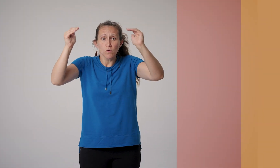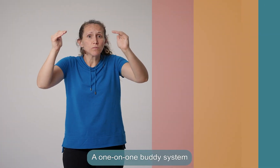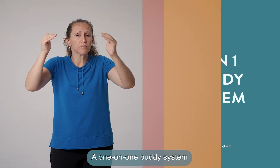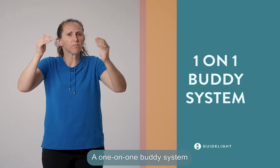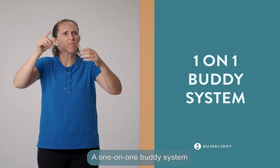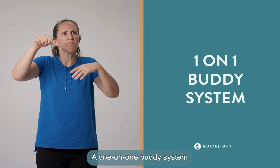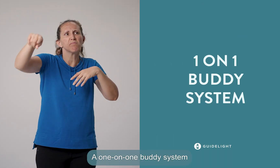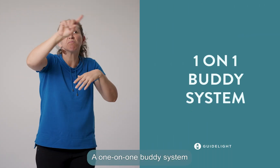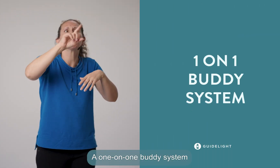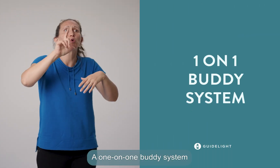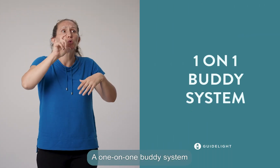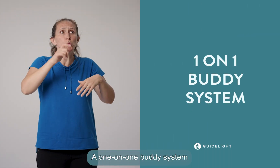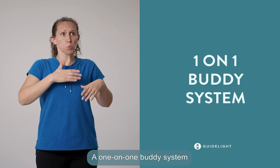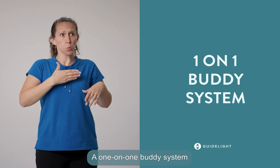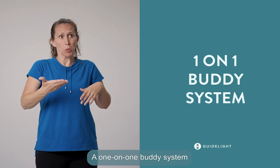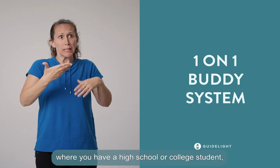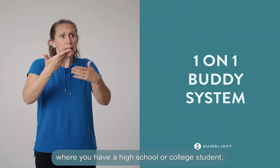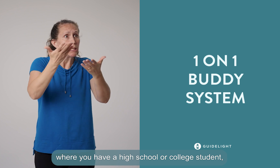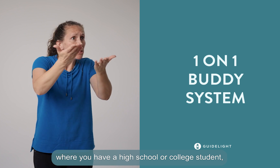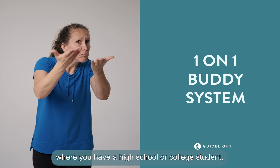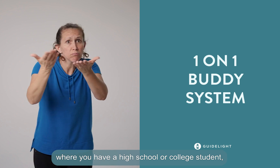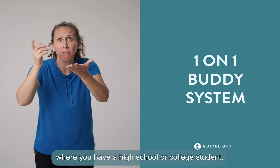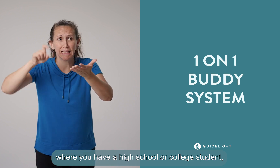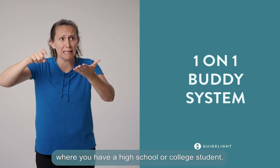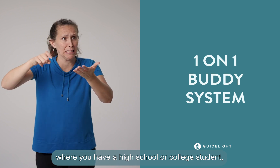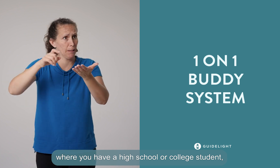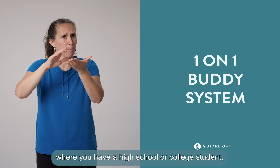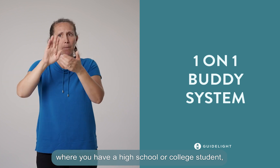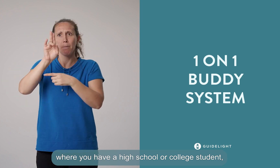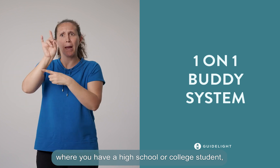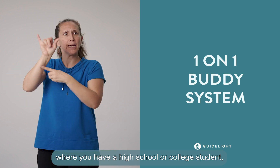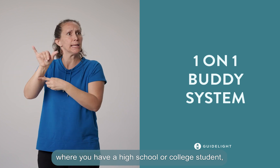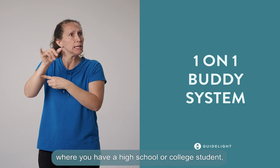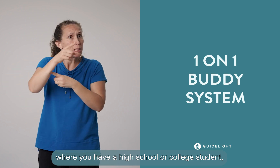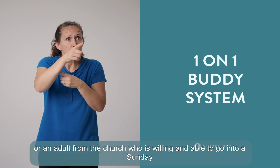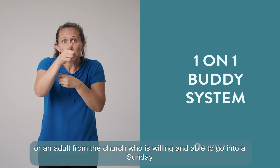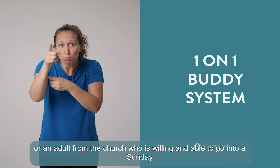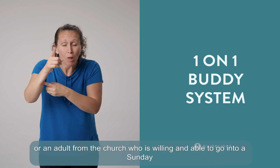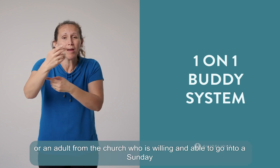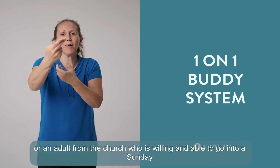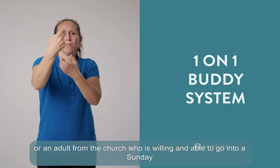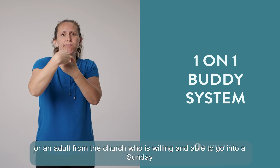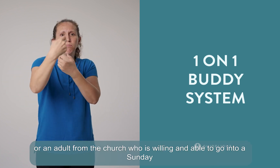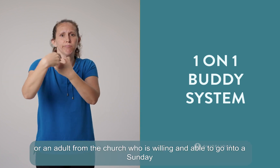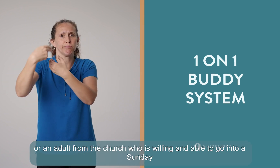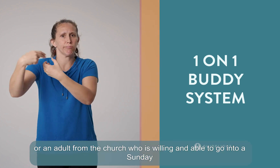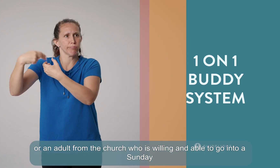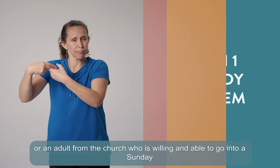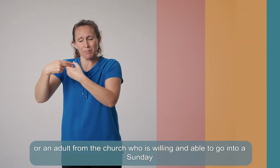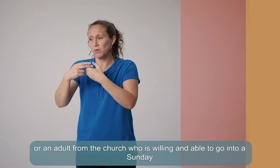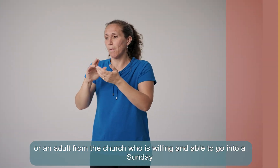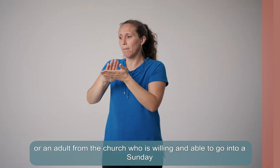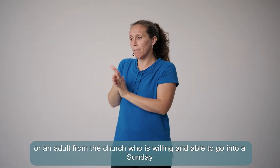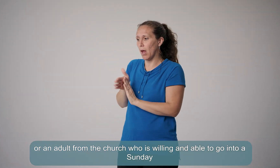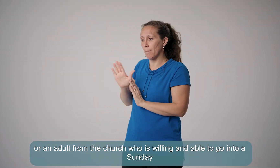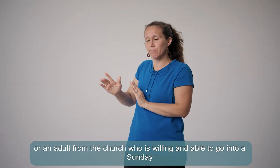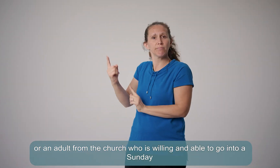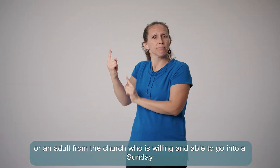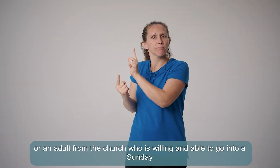A one-on-one buddy system where you have a high school or college student or an adult from the church who is willing and able to go